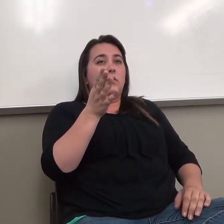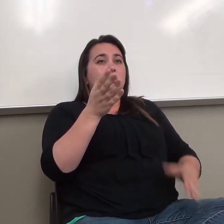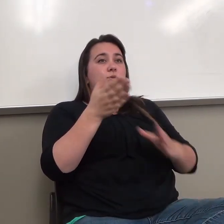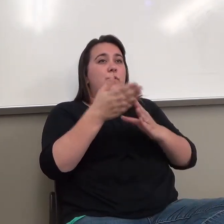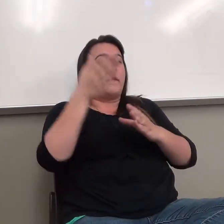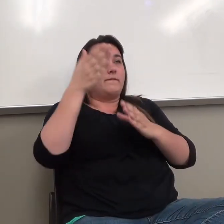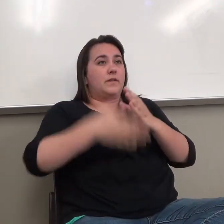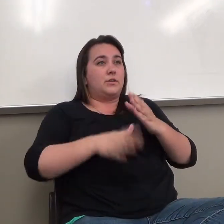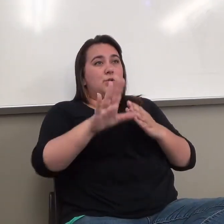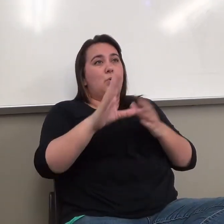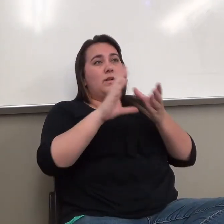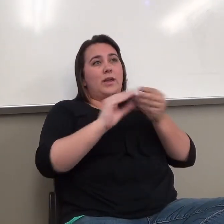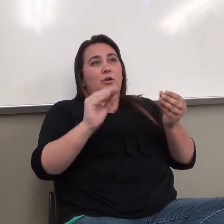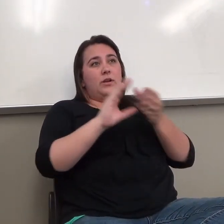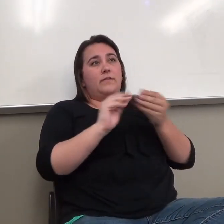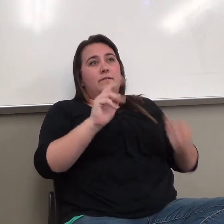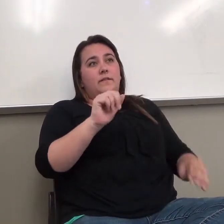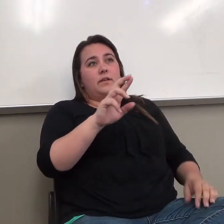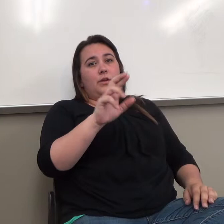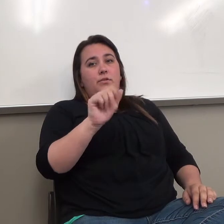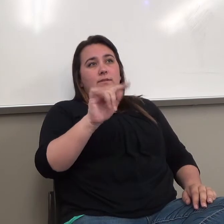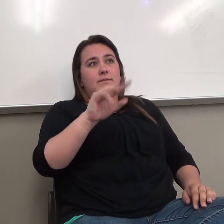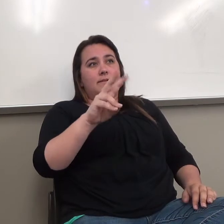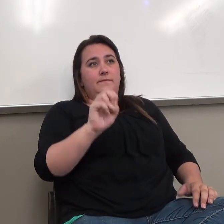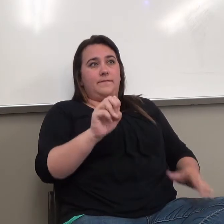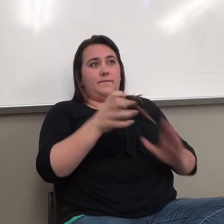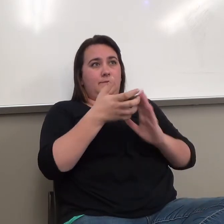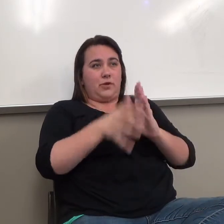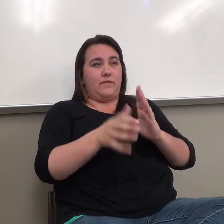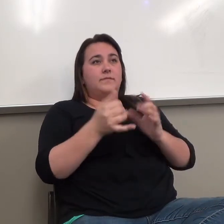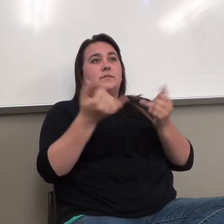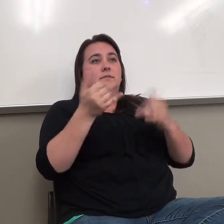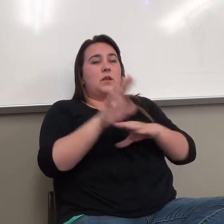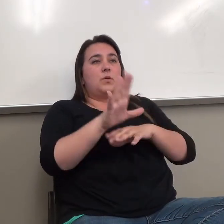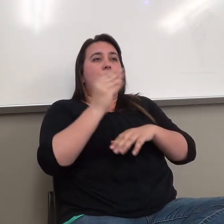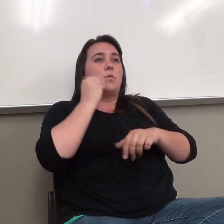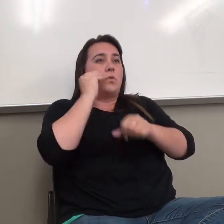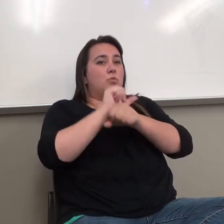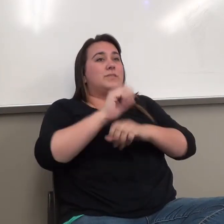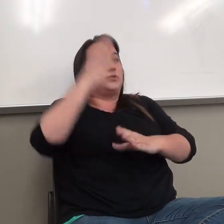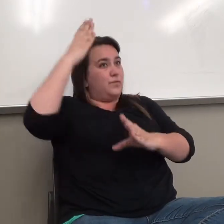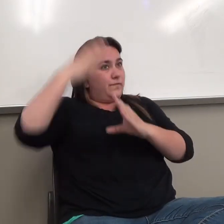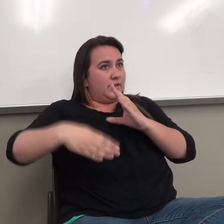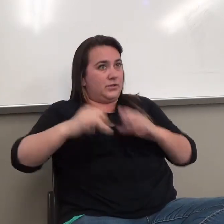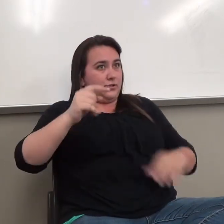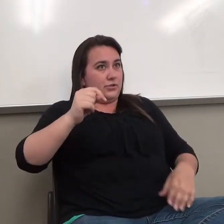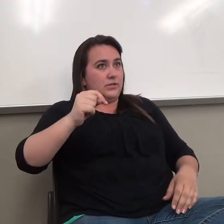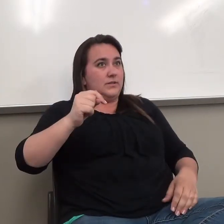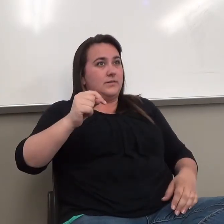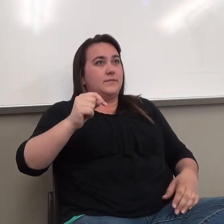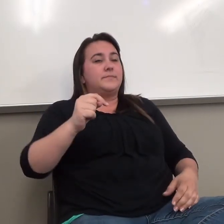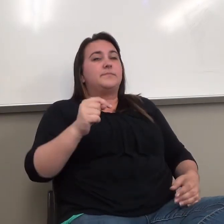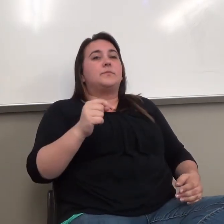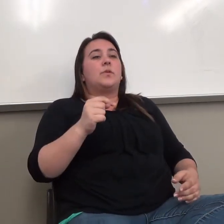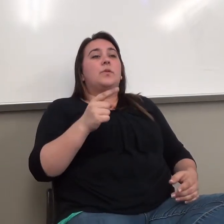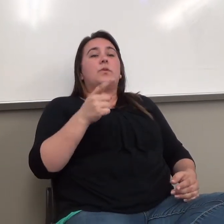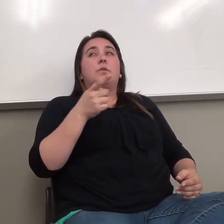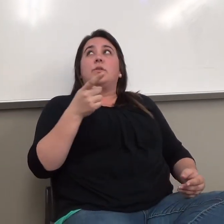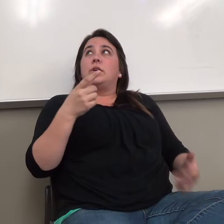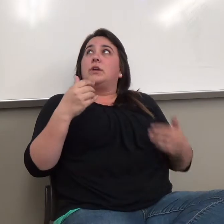narrative draft. This is always kind of backward on here. I don't need to fix that. Except what I like to do is keep the fact that you do have some other homework you have to